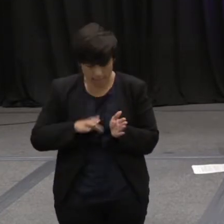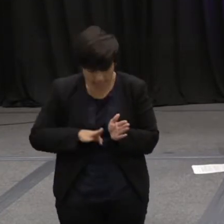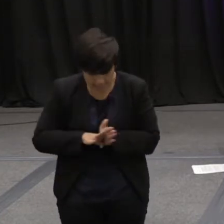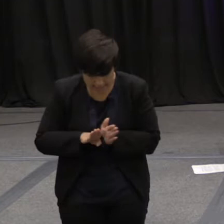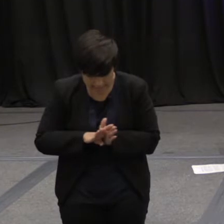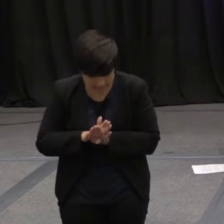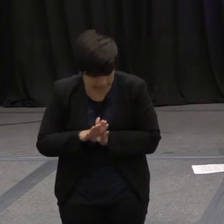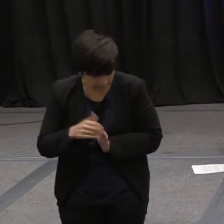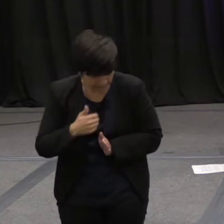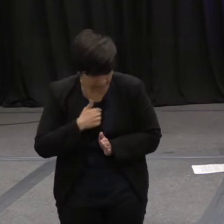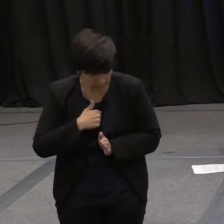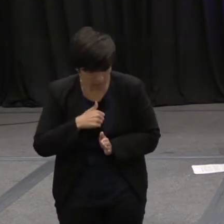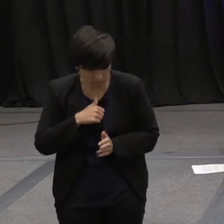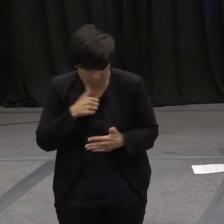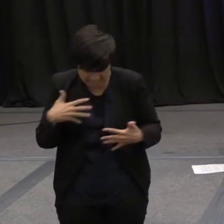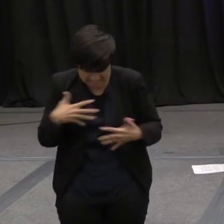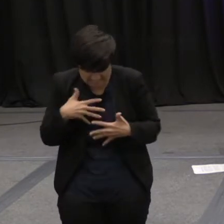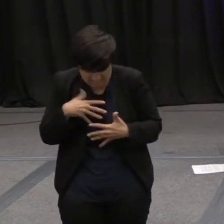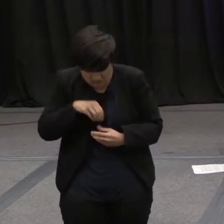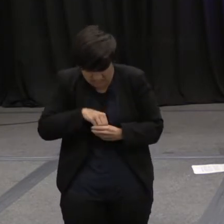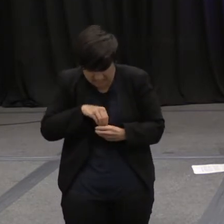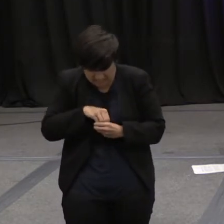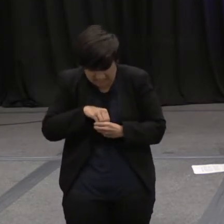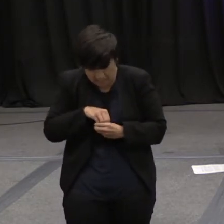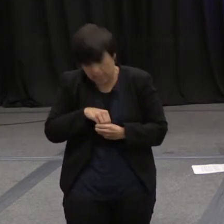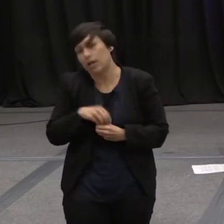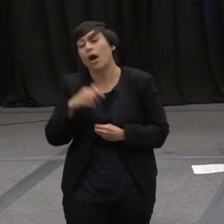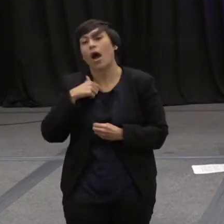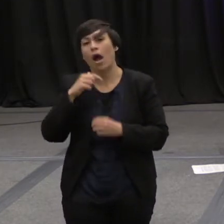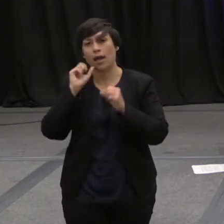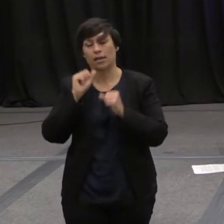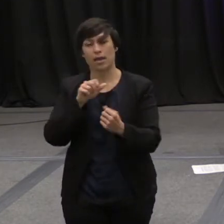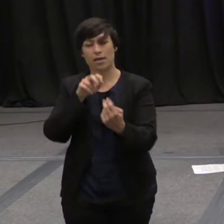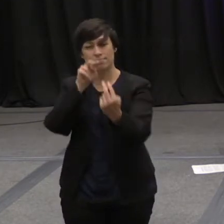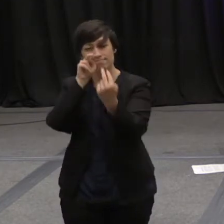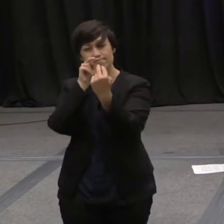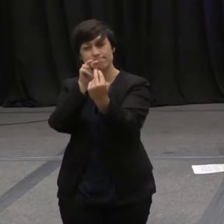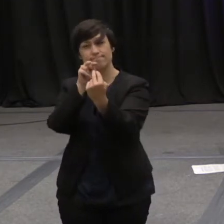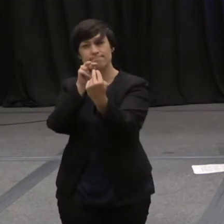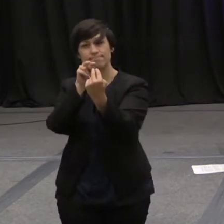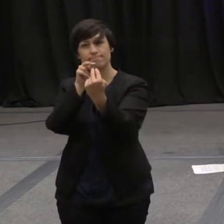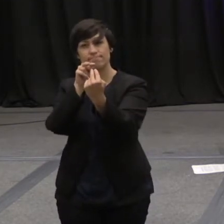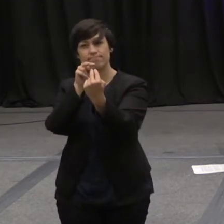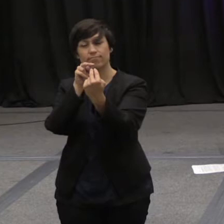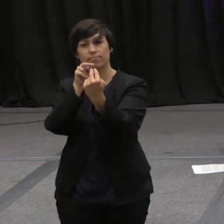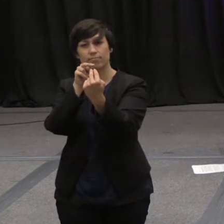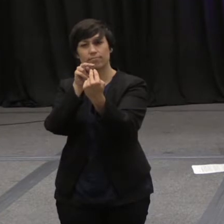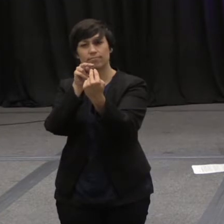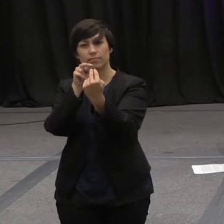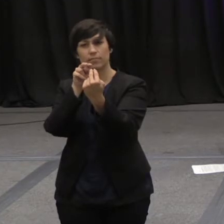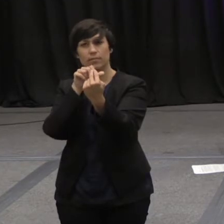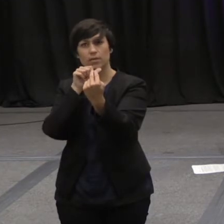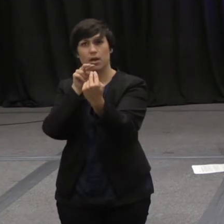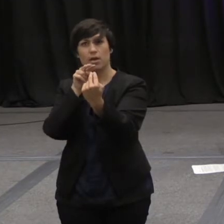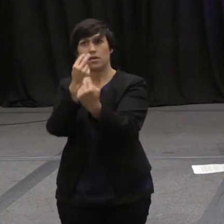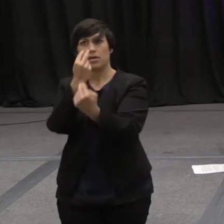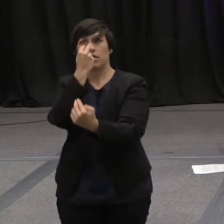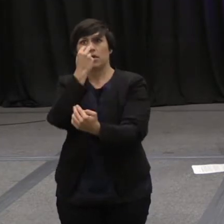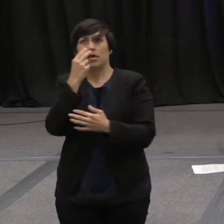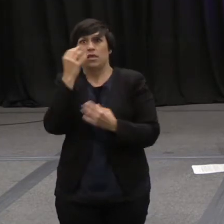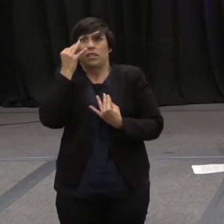of what's in me and I've done some healing, I can now actually be present in another's gaze and not be scared of what they